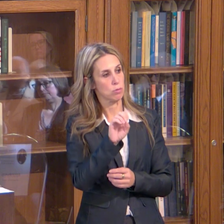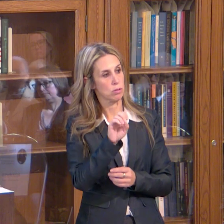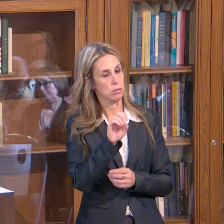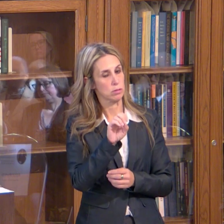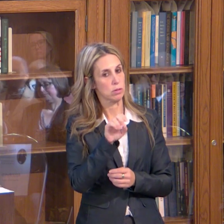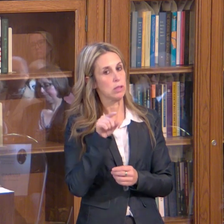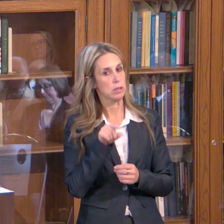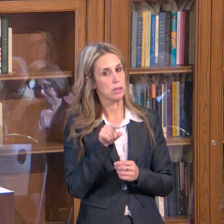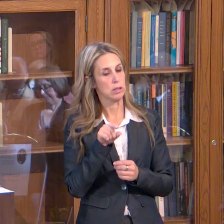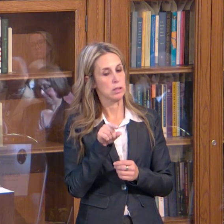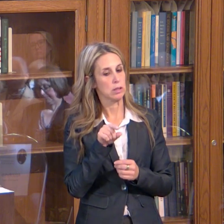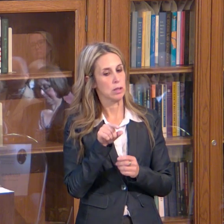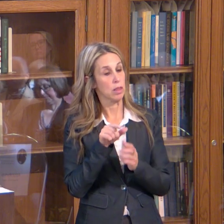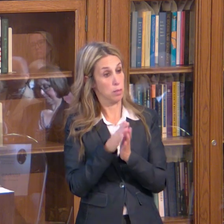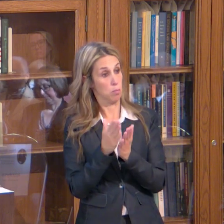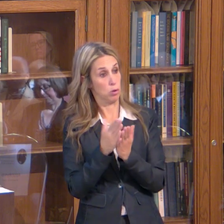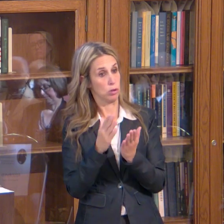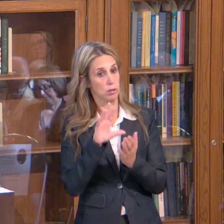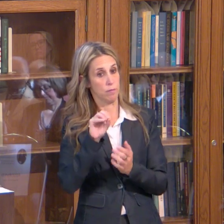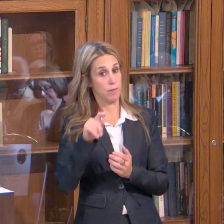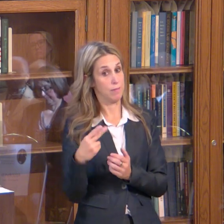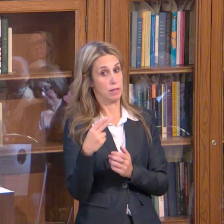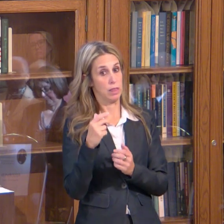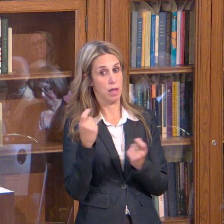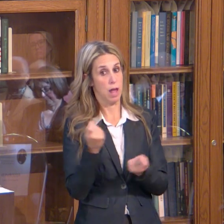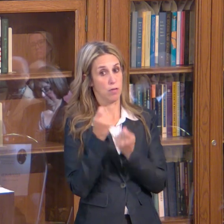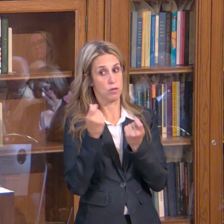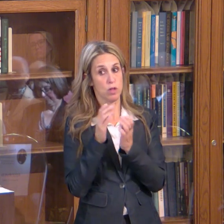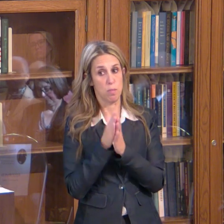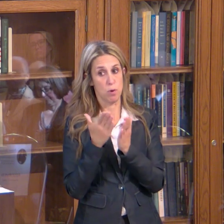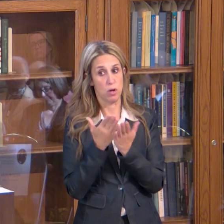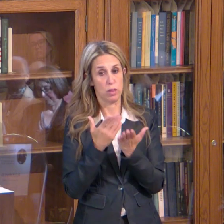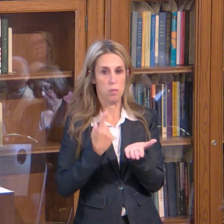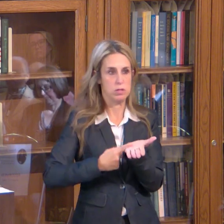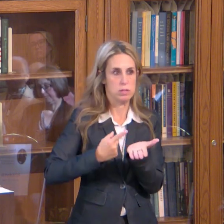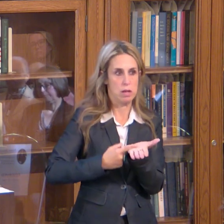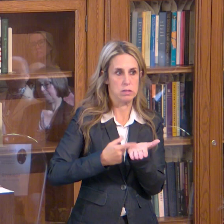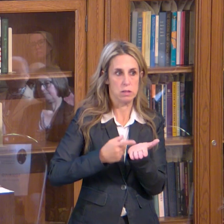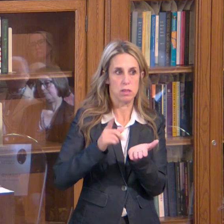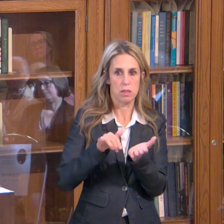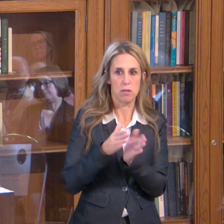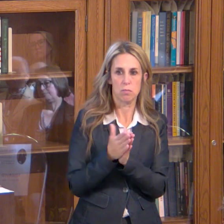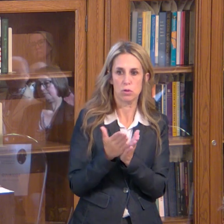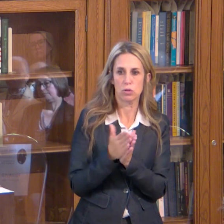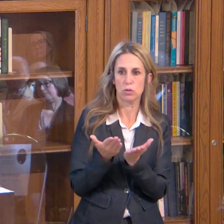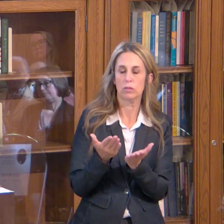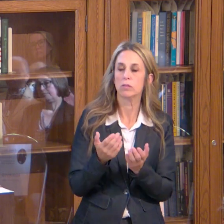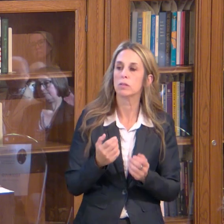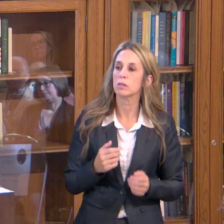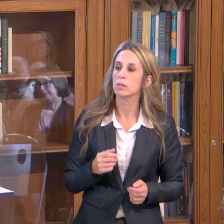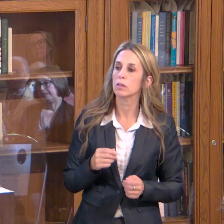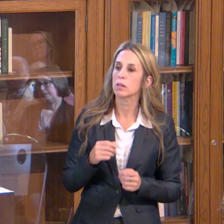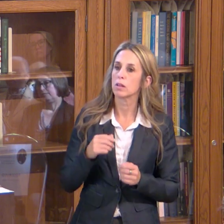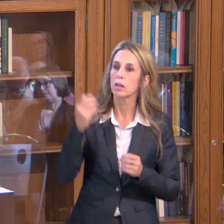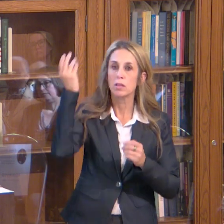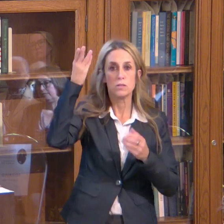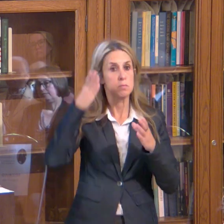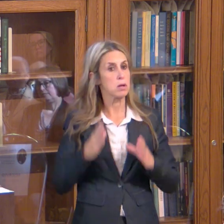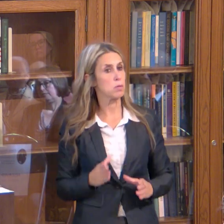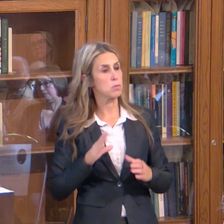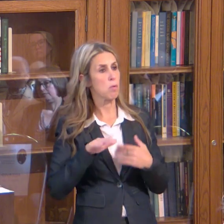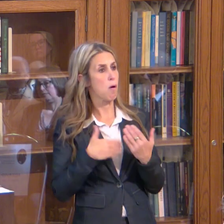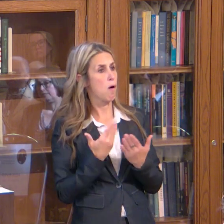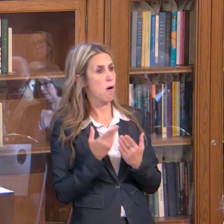where this book the 50th anniversary of the book was being discussed and the speakers were all prominent historians